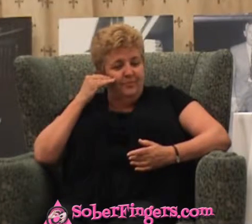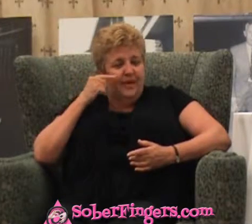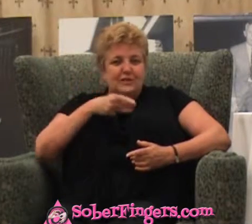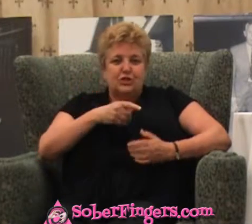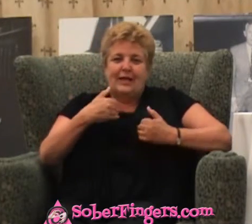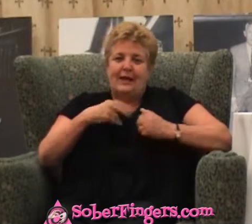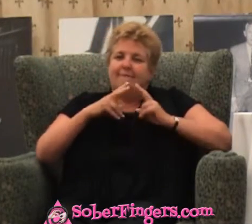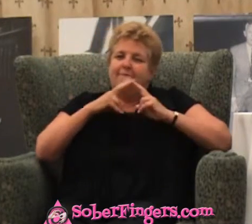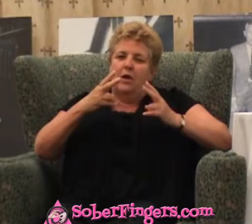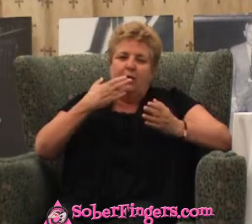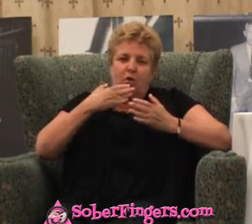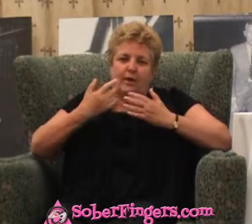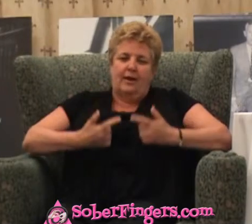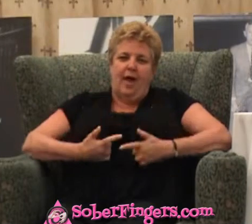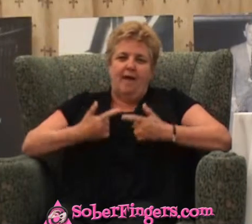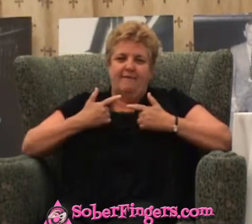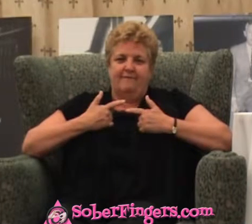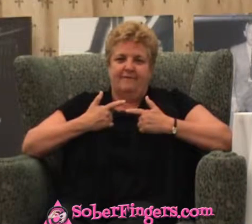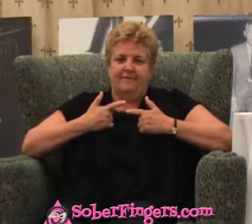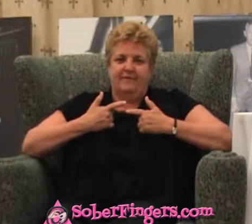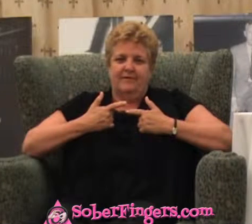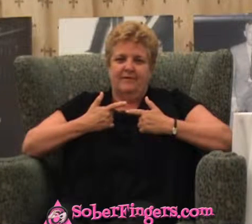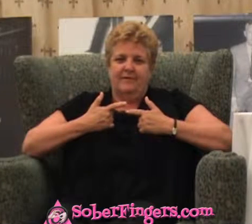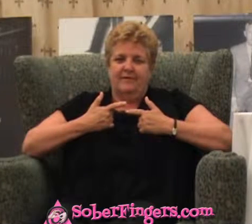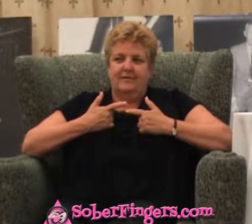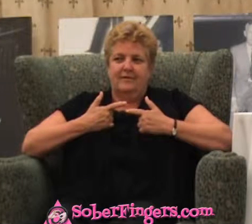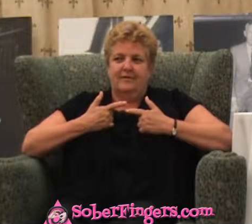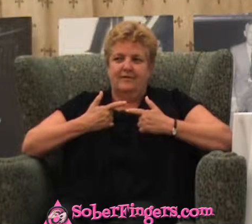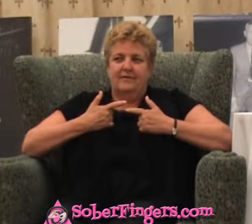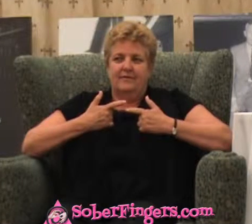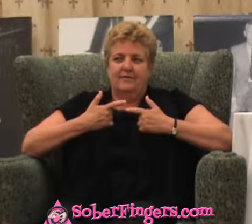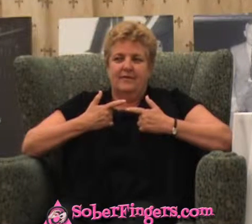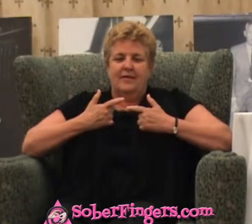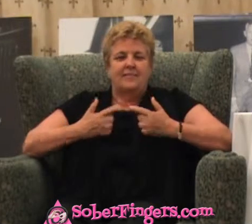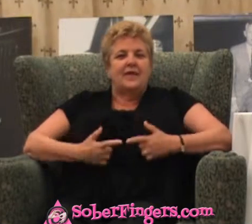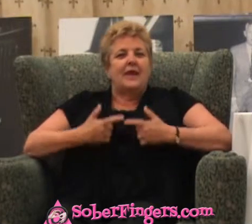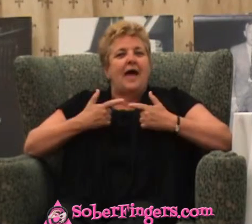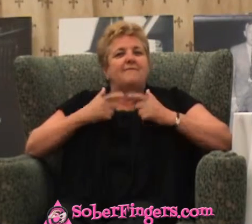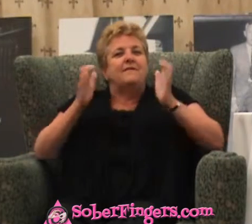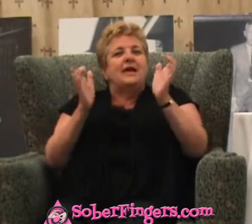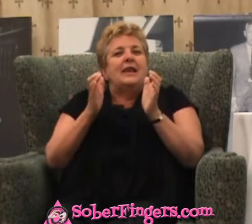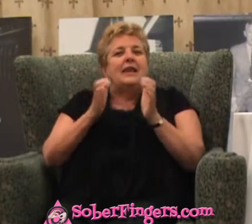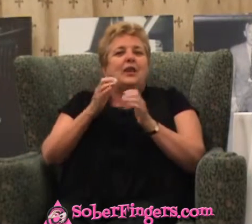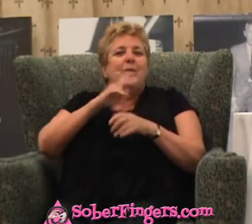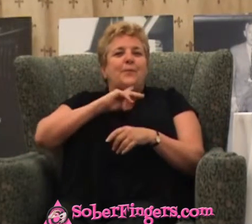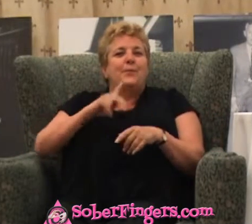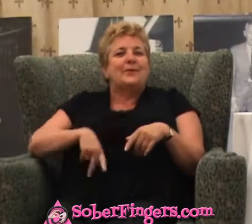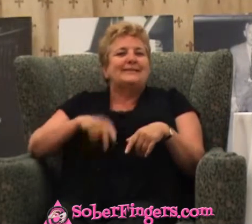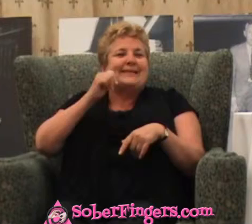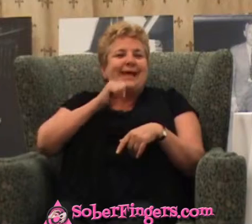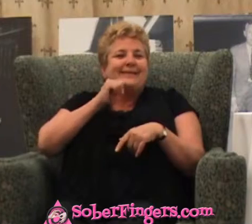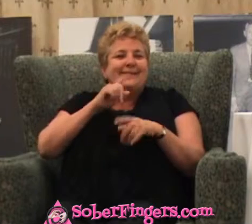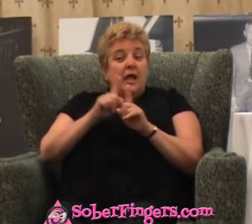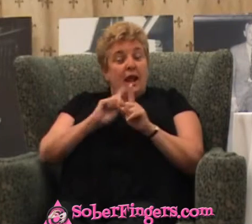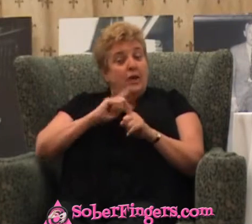life, pampered, a life of a little princess like I have, like we all have, AA princes